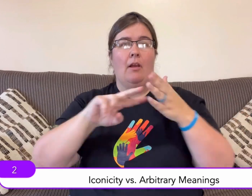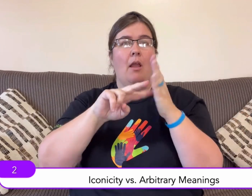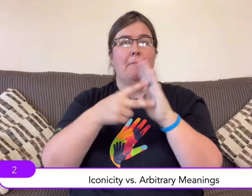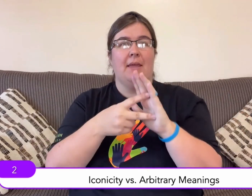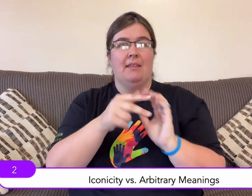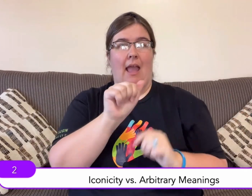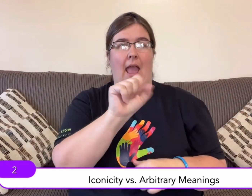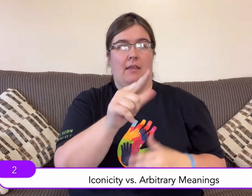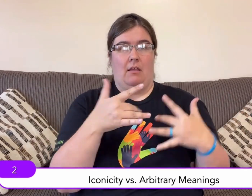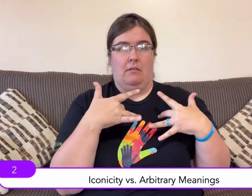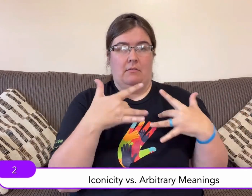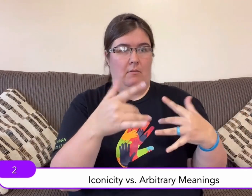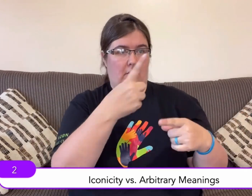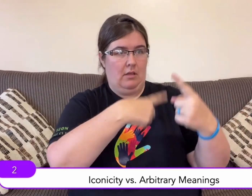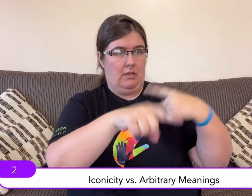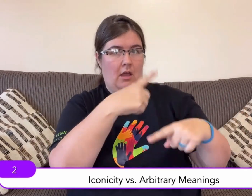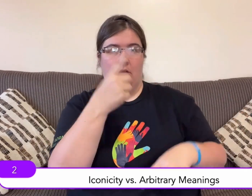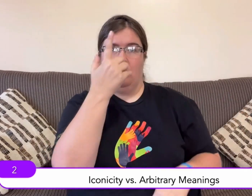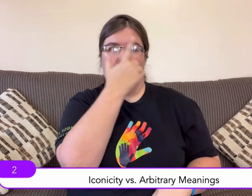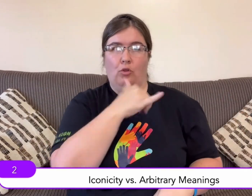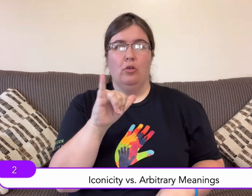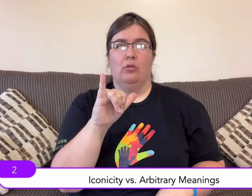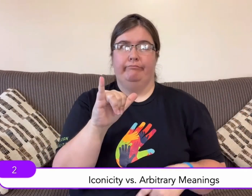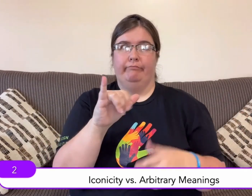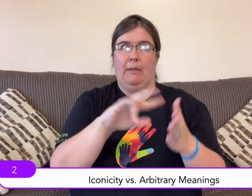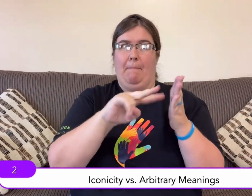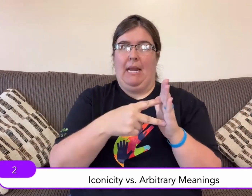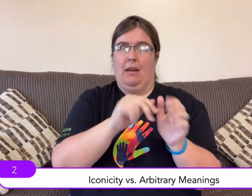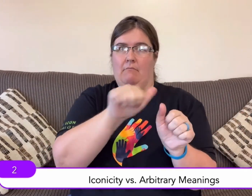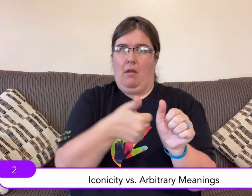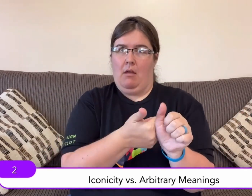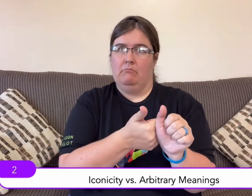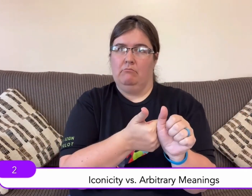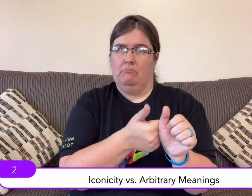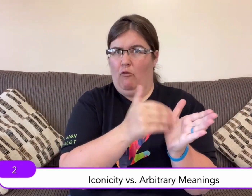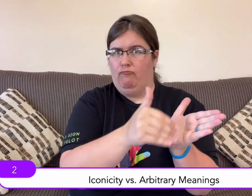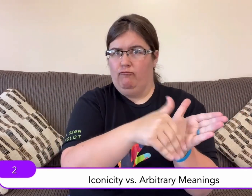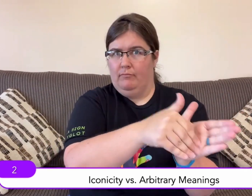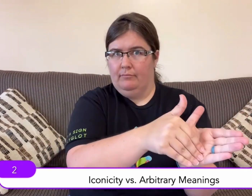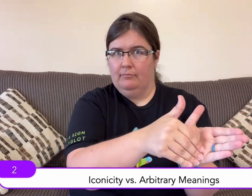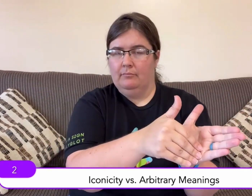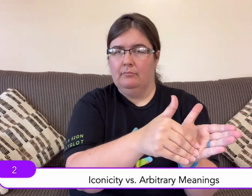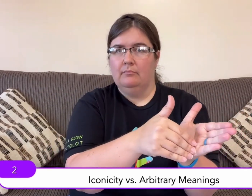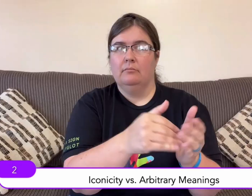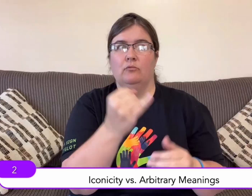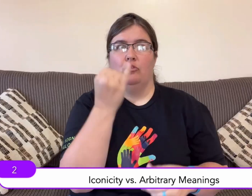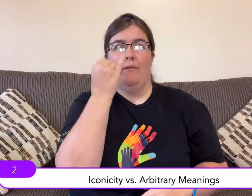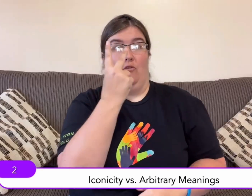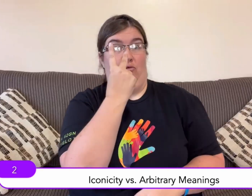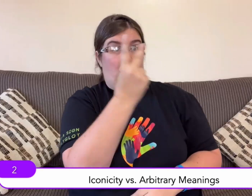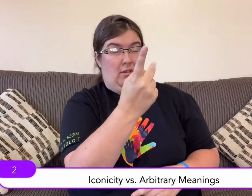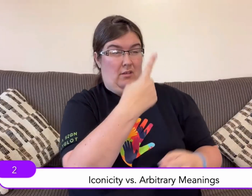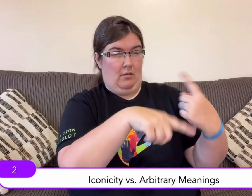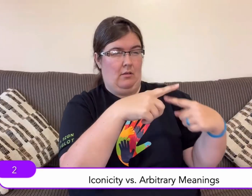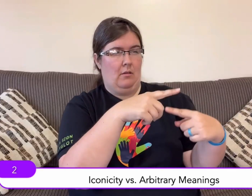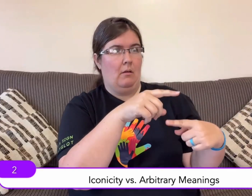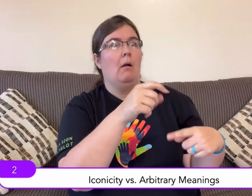meanings. So this means that ASL signs often look like their meaning. So if you see a new sign, you can often understand the meaning